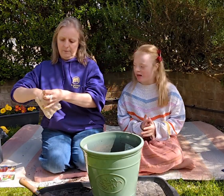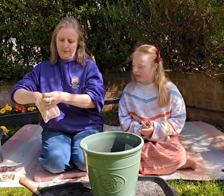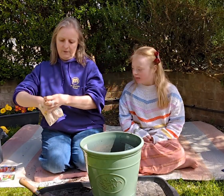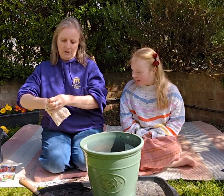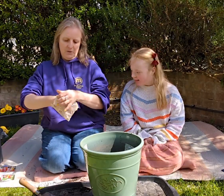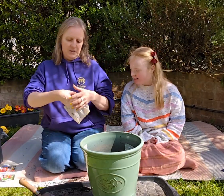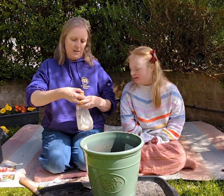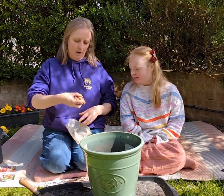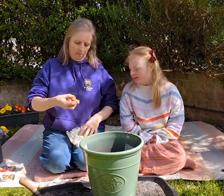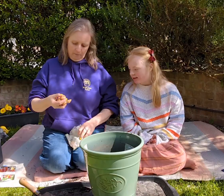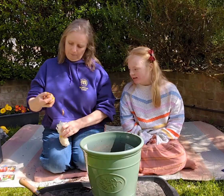You see them?